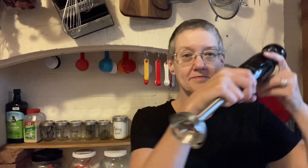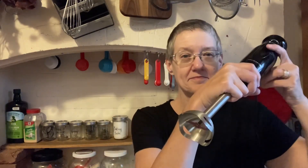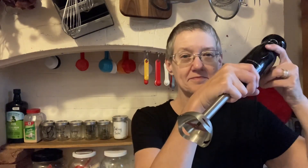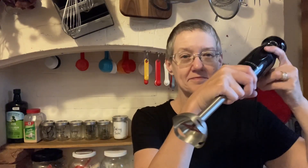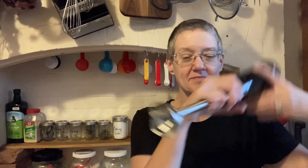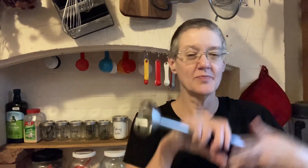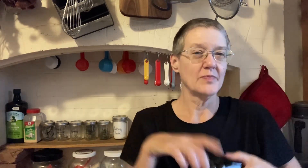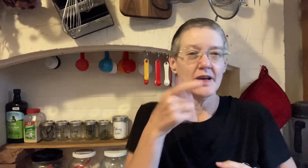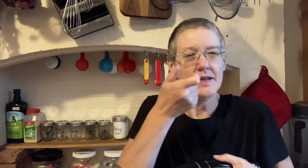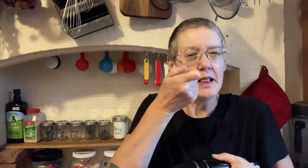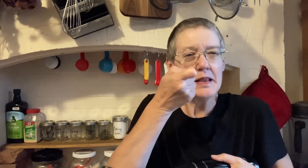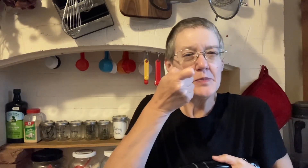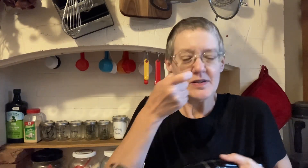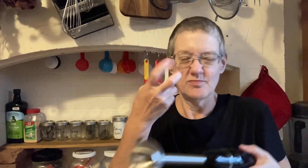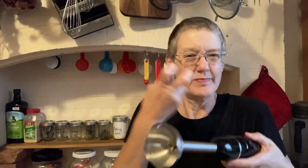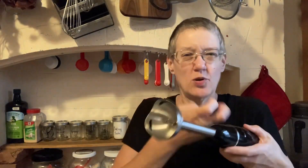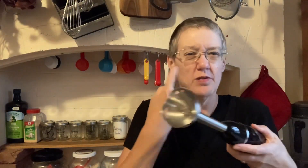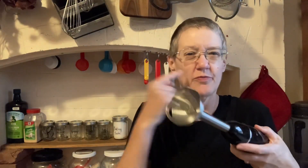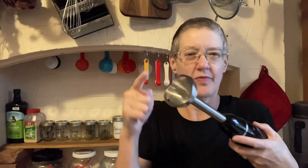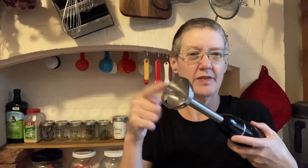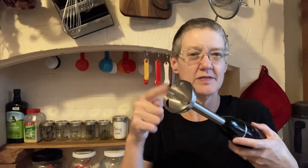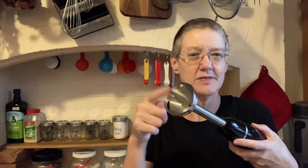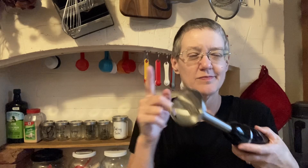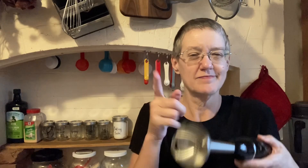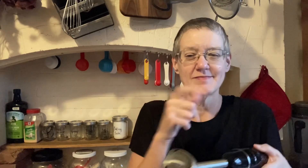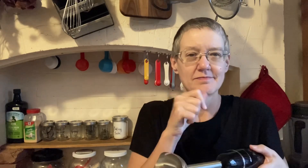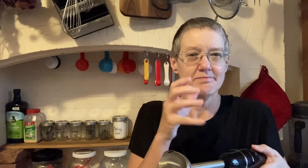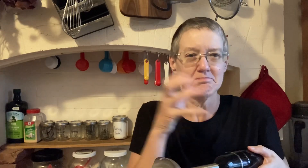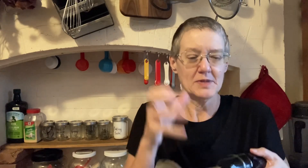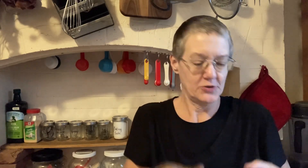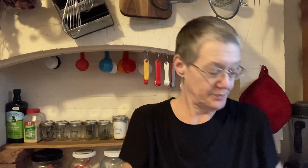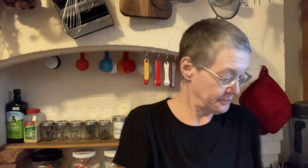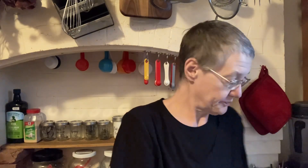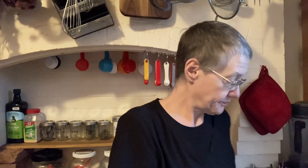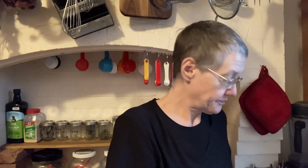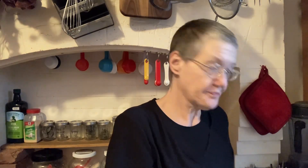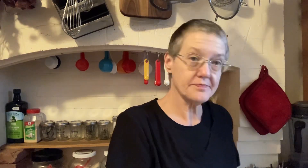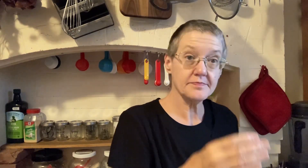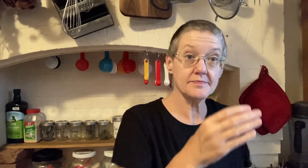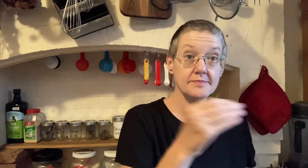my immersion blender. But there's just such a small amount, I don't think that would work.